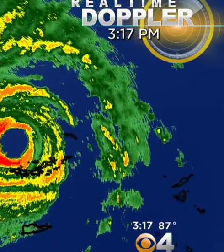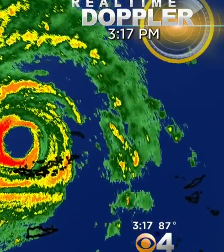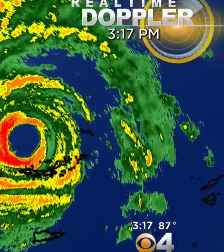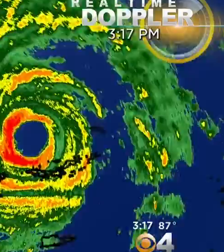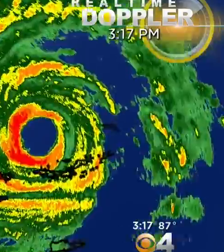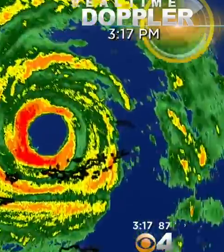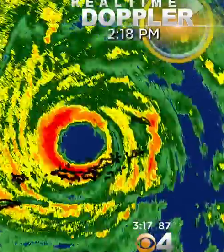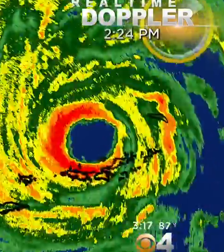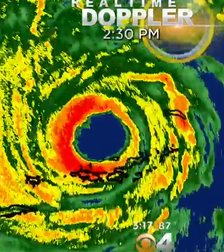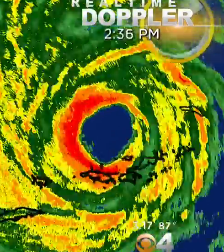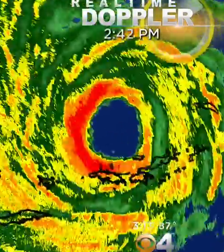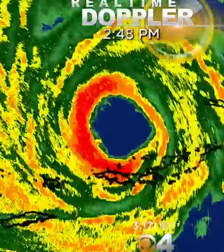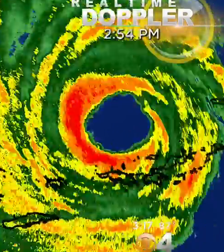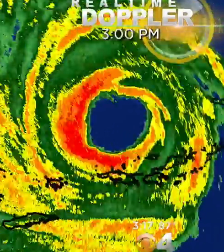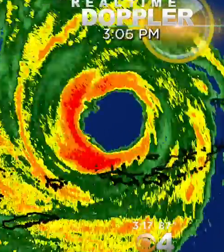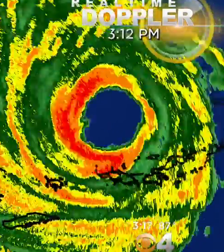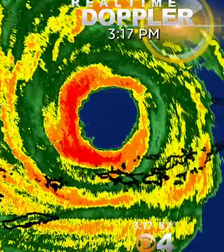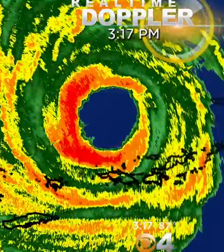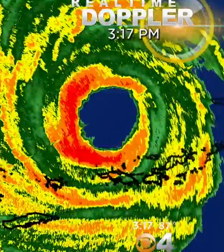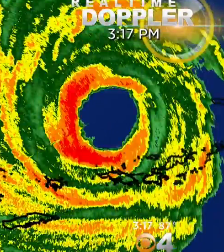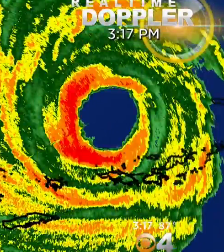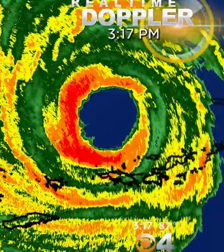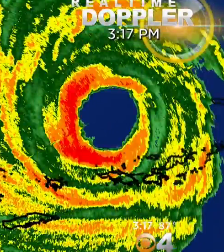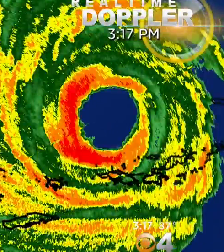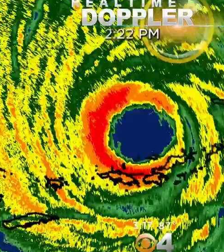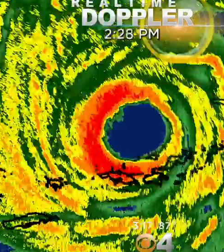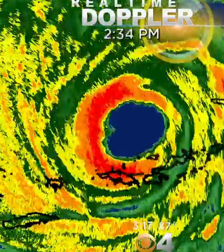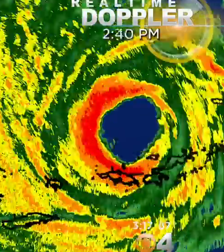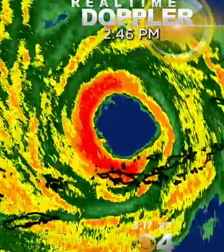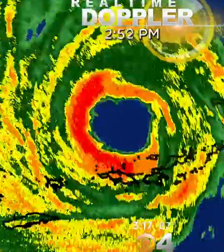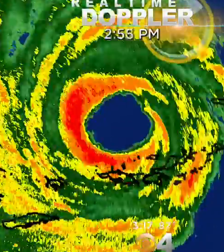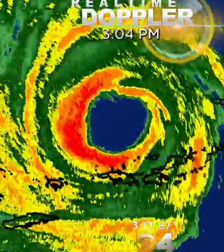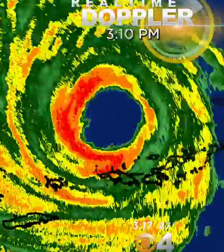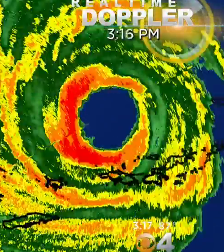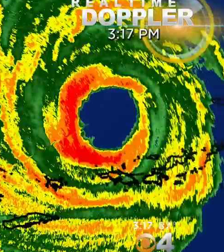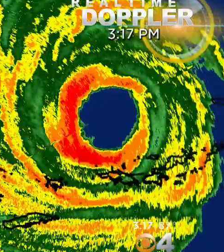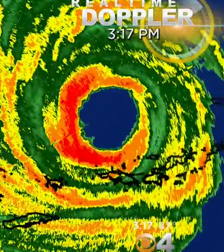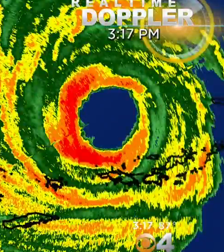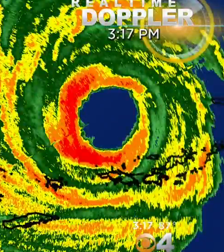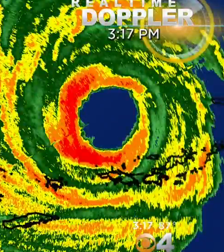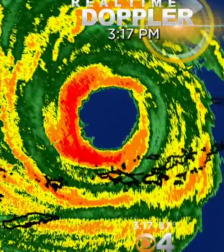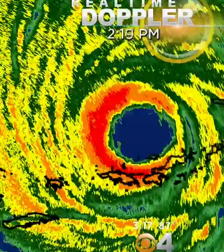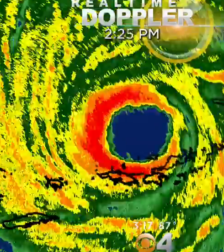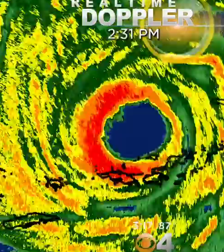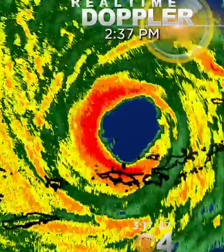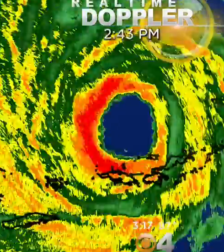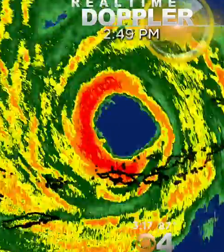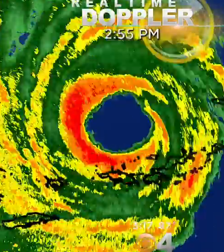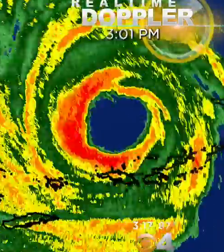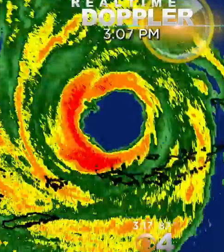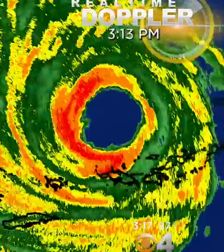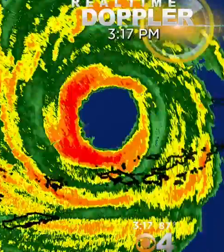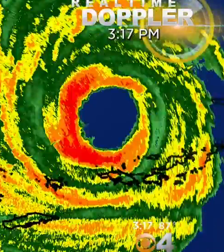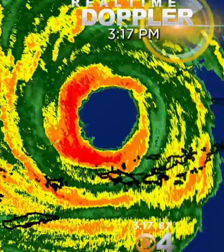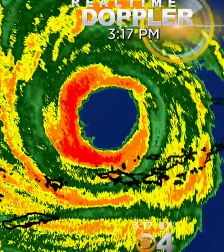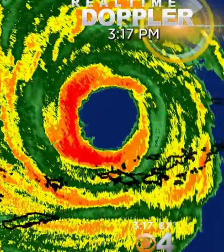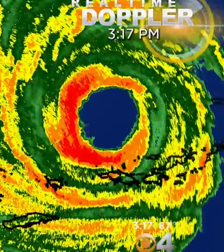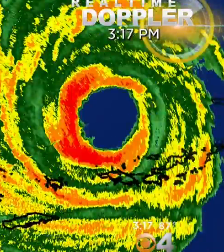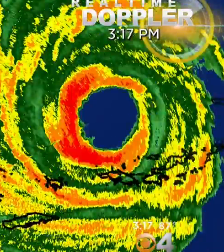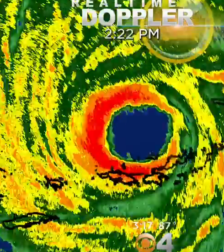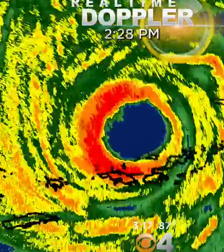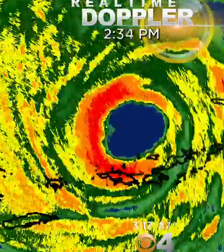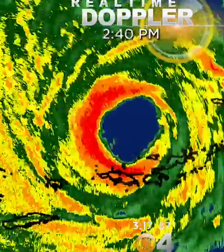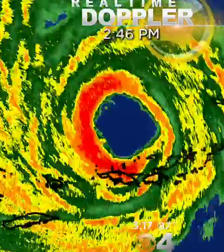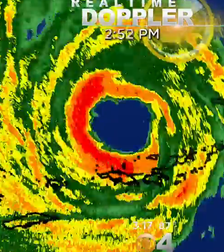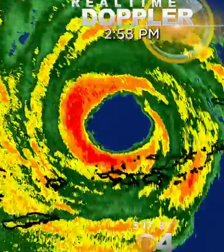let's go forward here. First, talk about Puerto Rico, the Virgin Islands there, the British Virgin Islands, and the U.S. Virgin Islands. You can see the